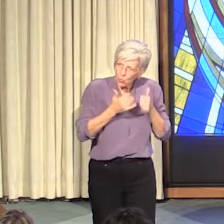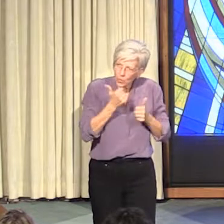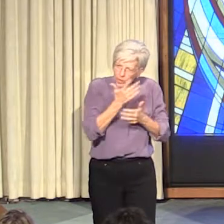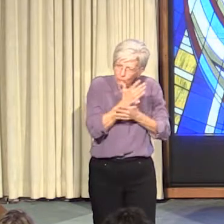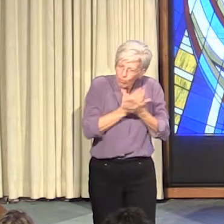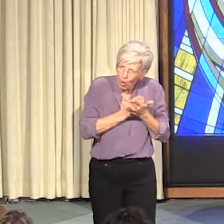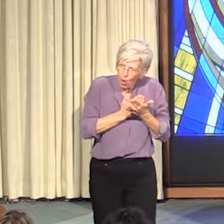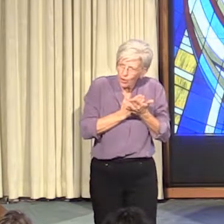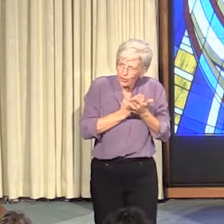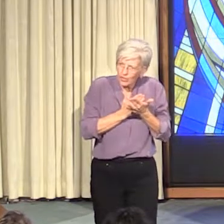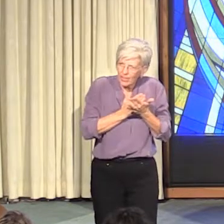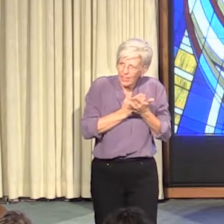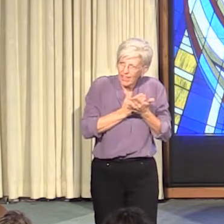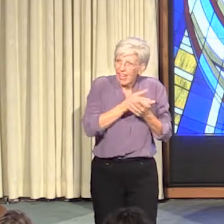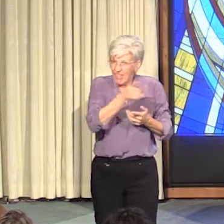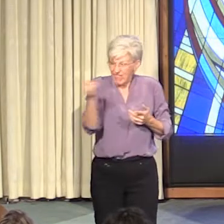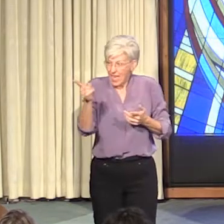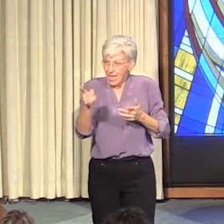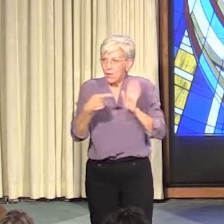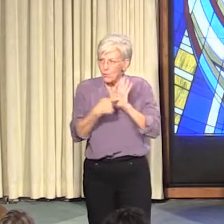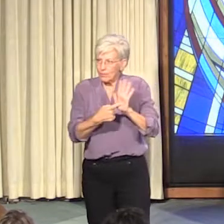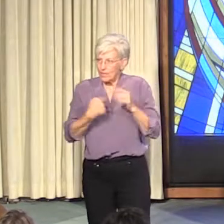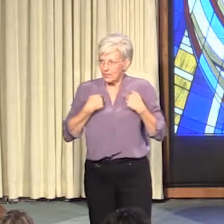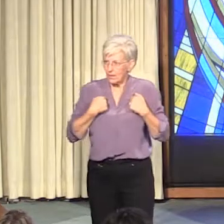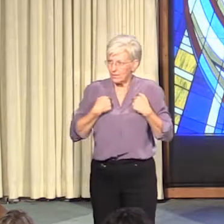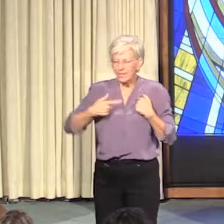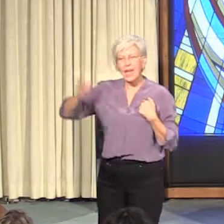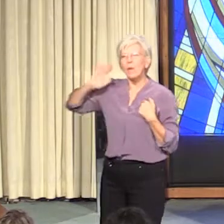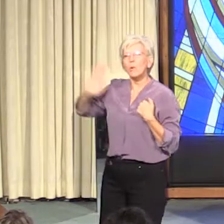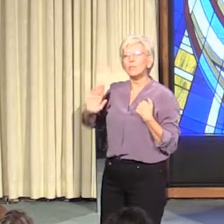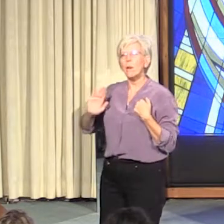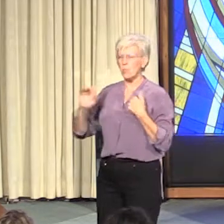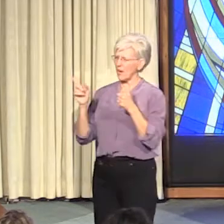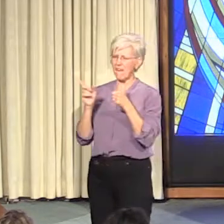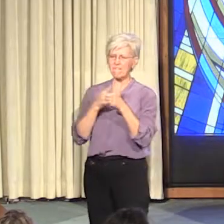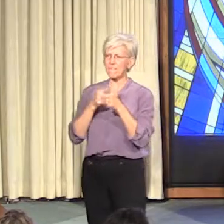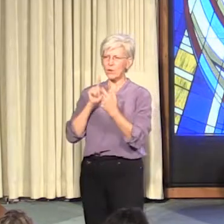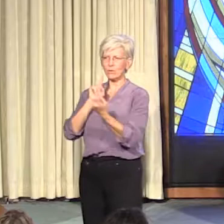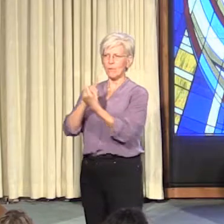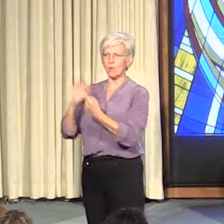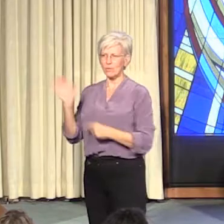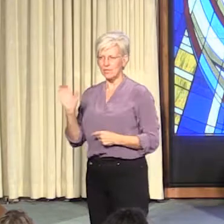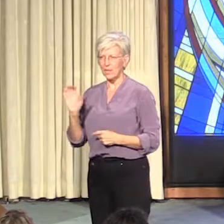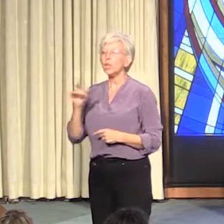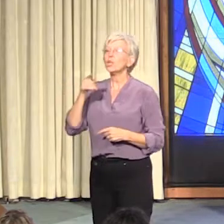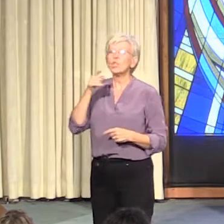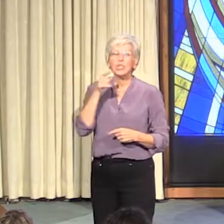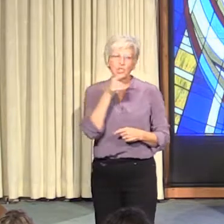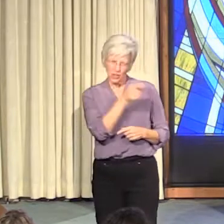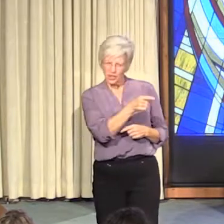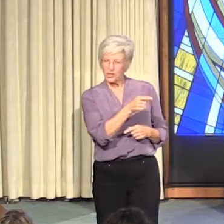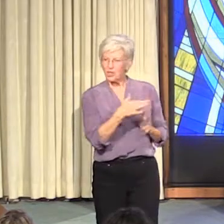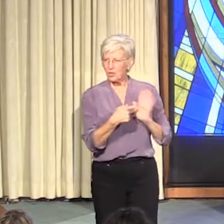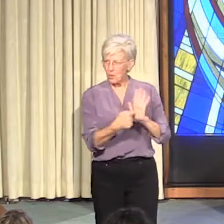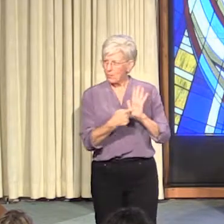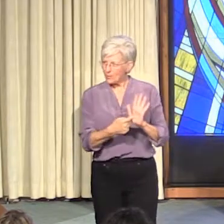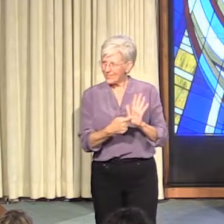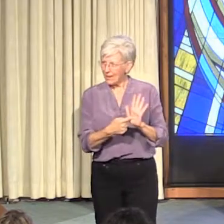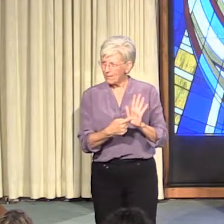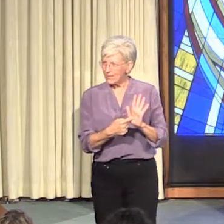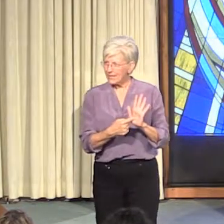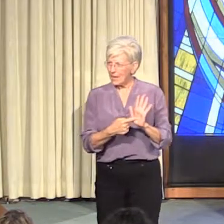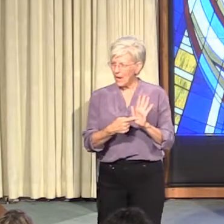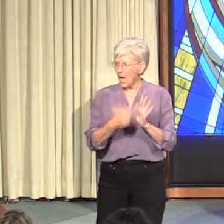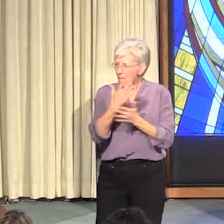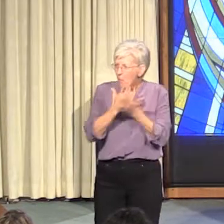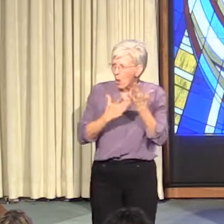You know, I think at some level when I first met Christine, she represented to me a part of me that was down in there, but it was